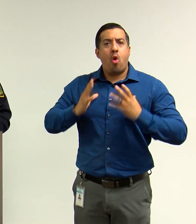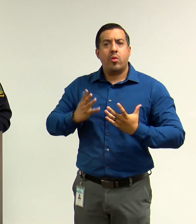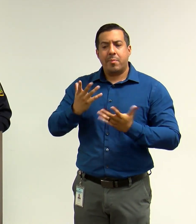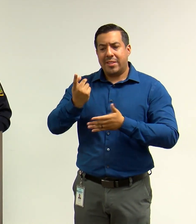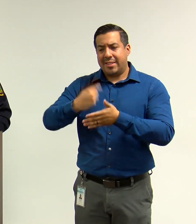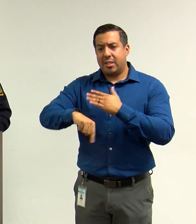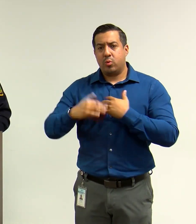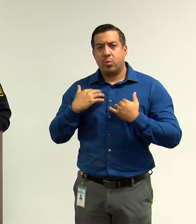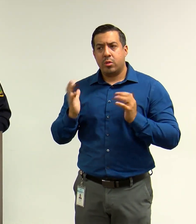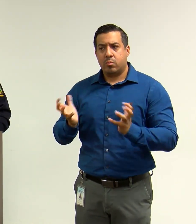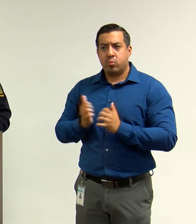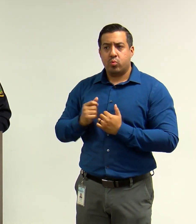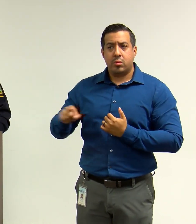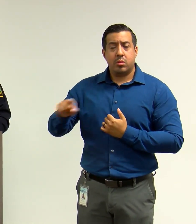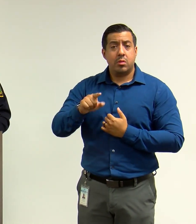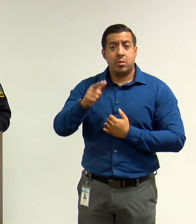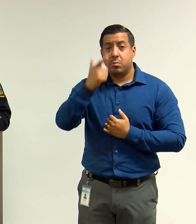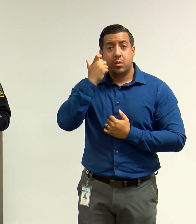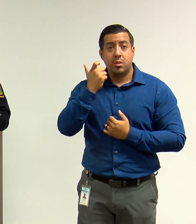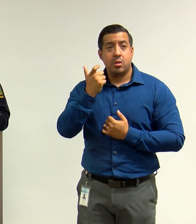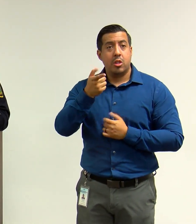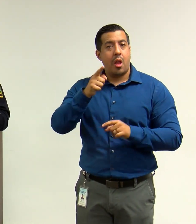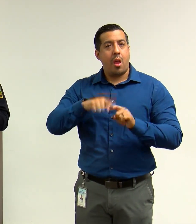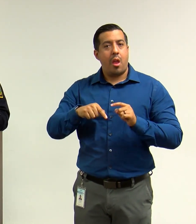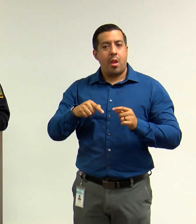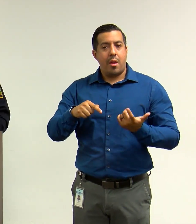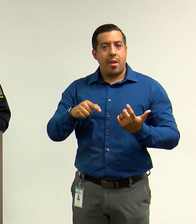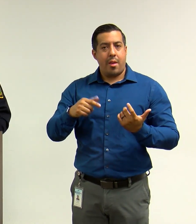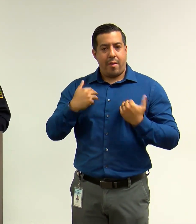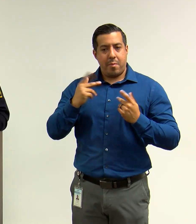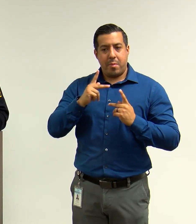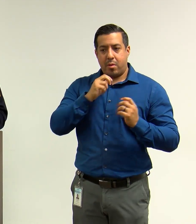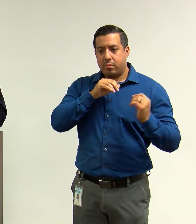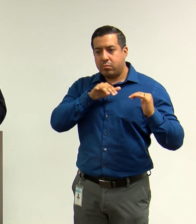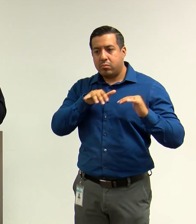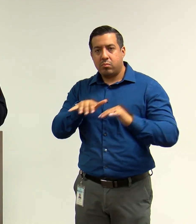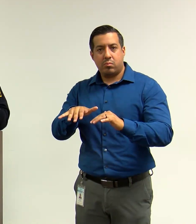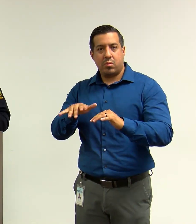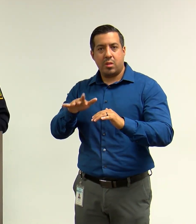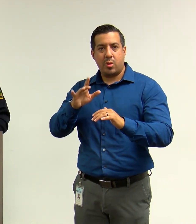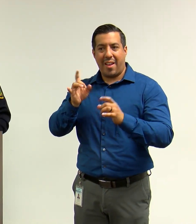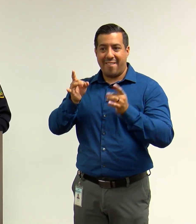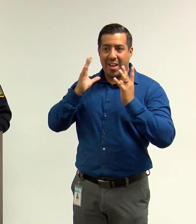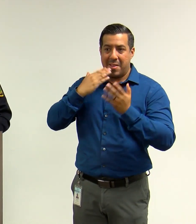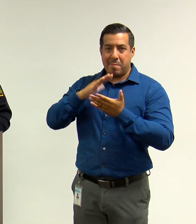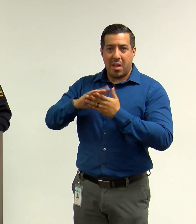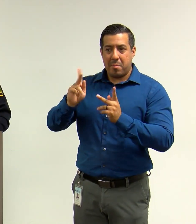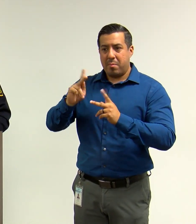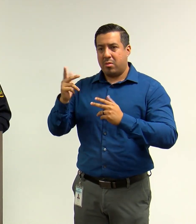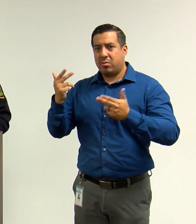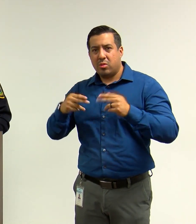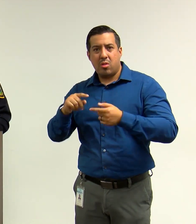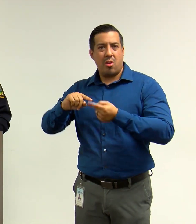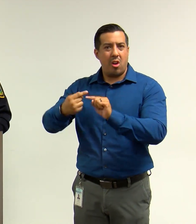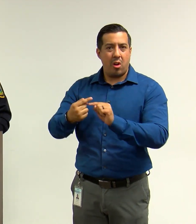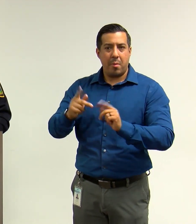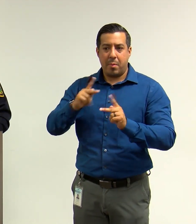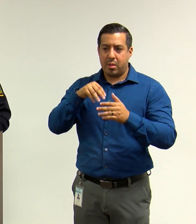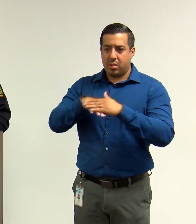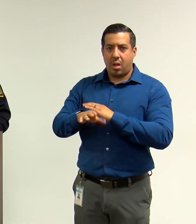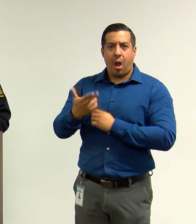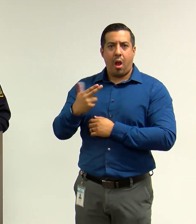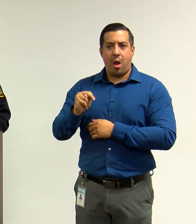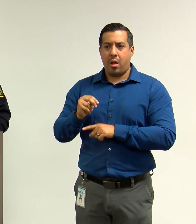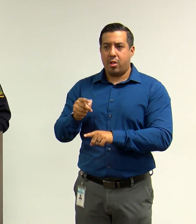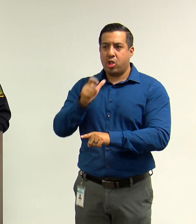week, because you cannot have people going into clubs when the violence is up like this and everybody's going in there with guns and you